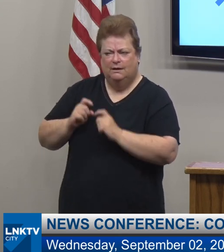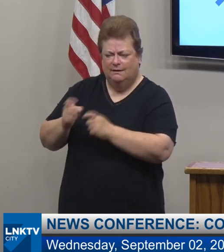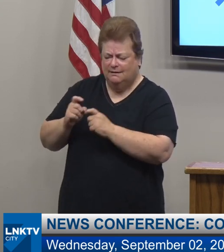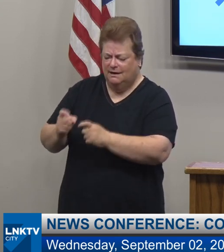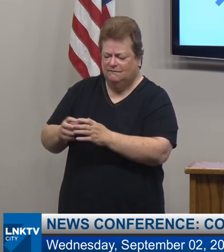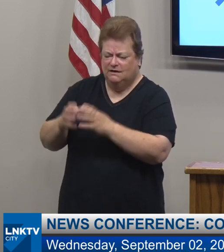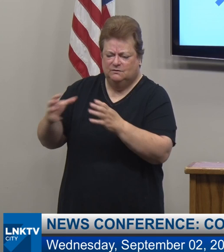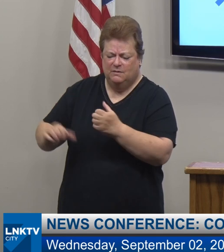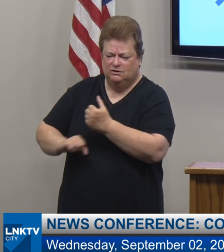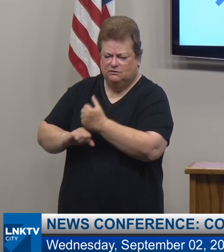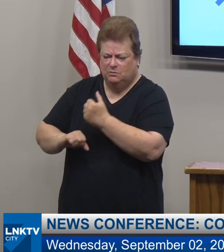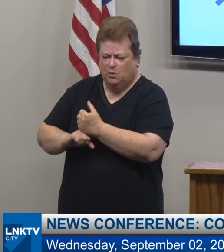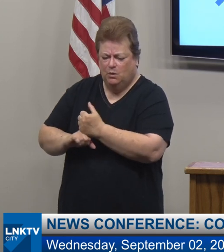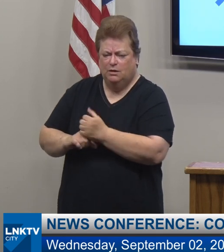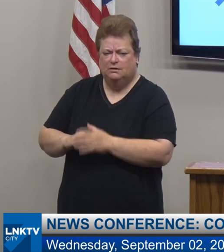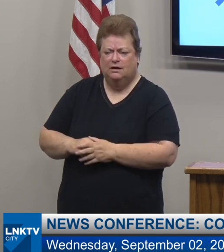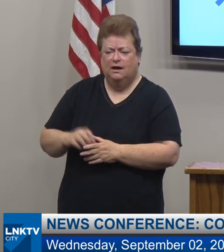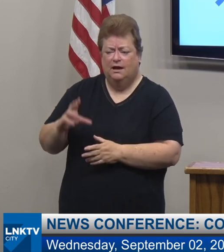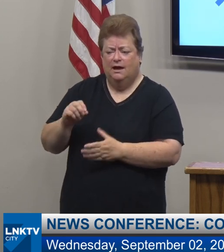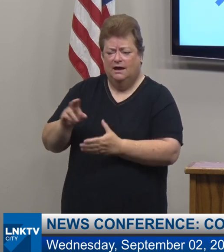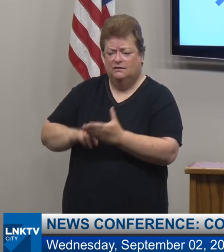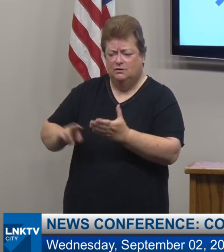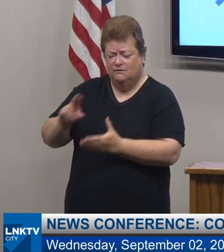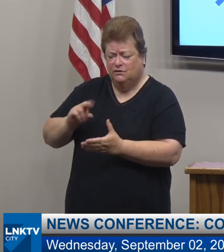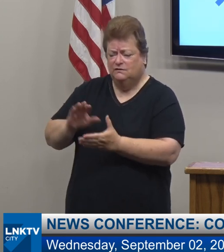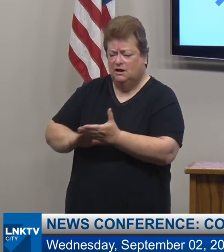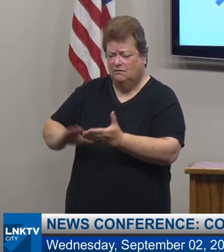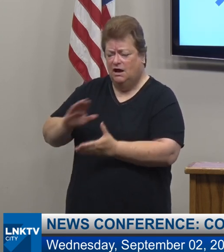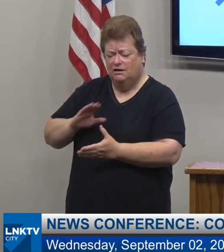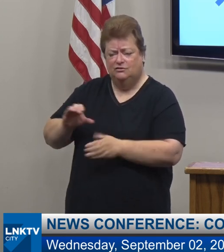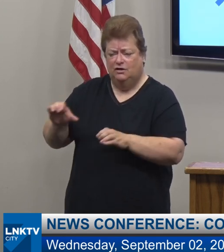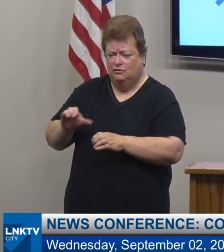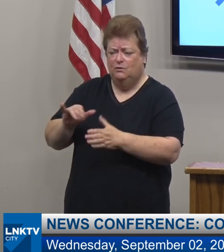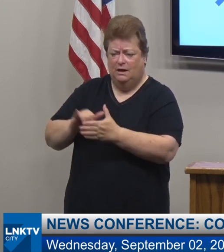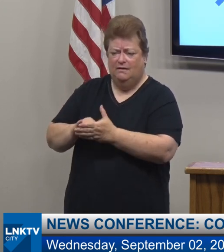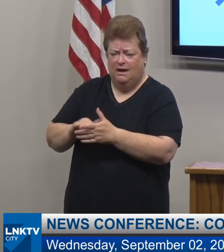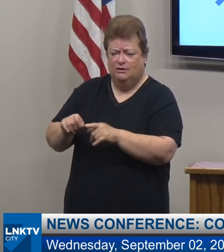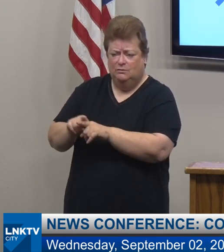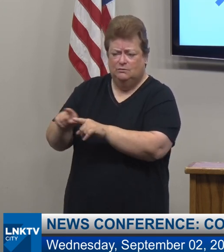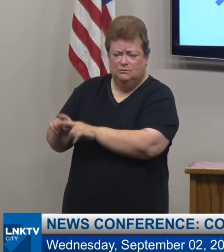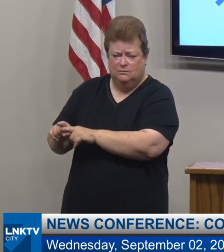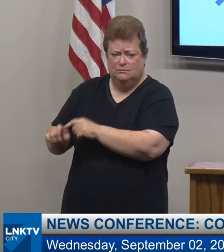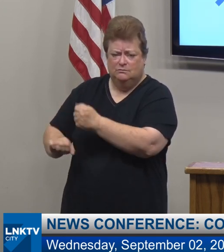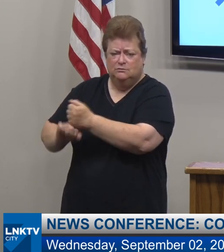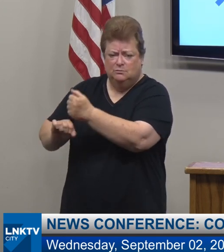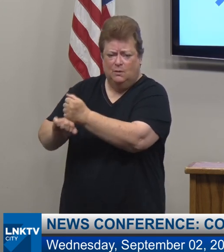we can, and the universities and our colleges are certainly doing that as well.